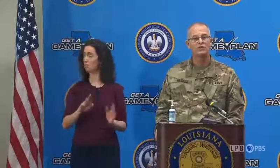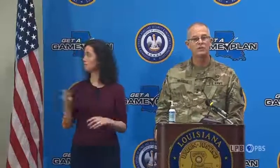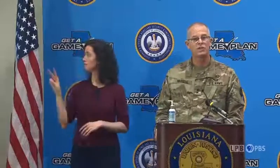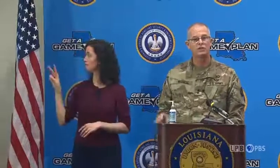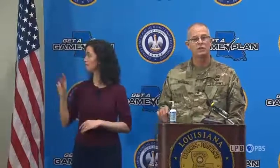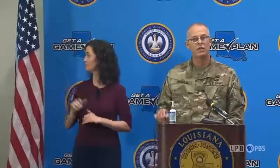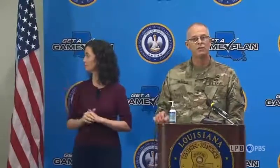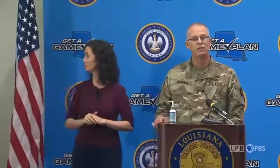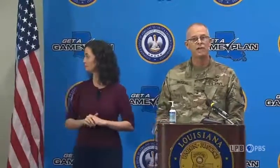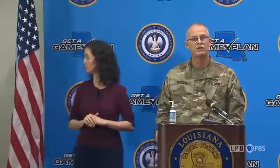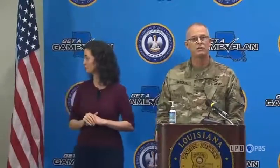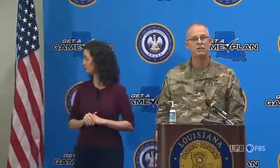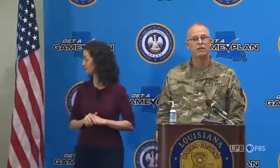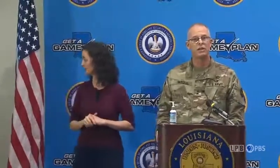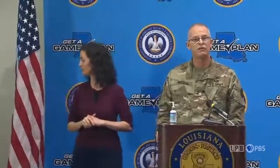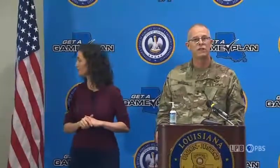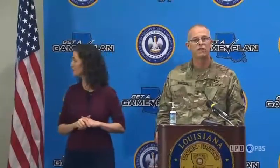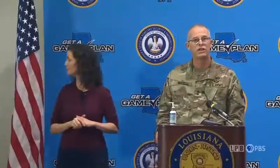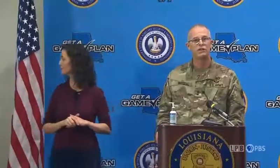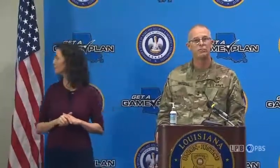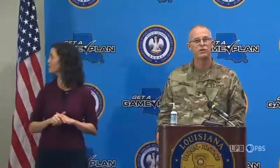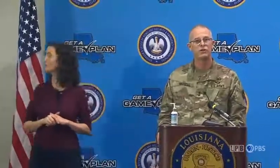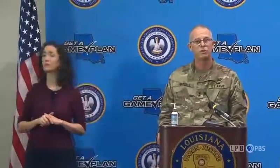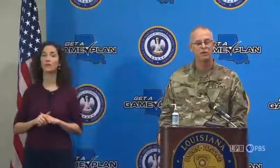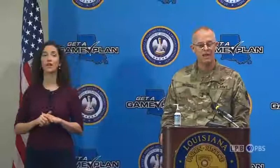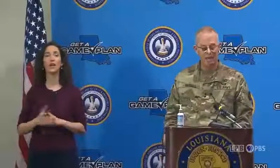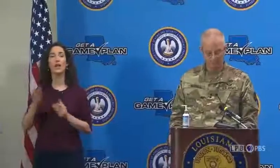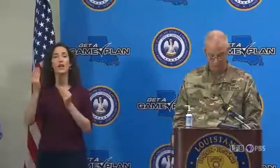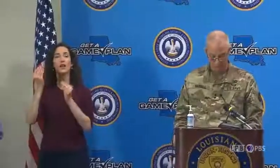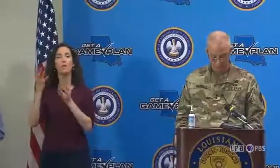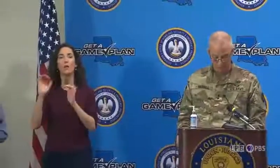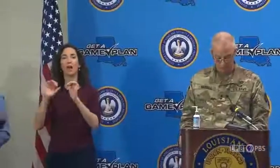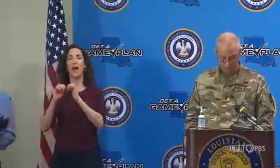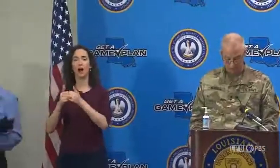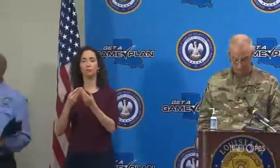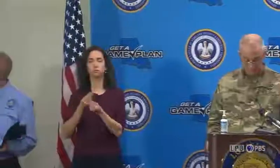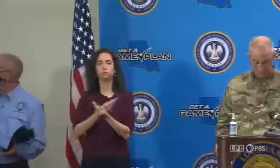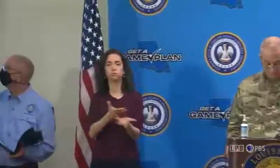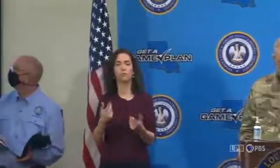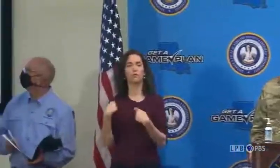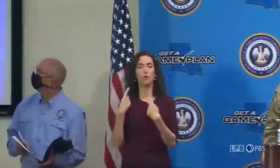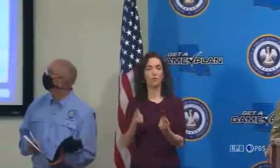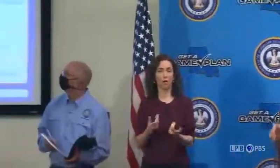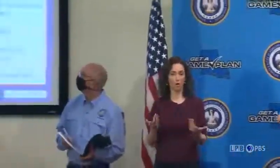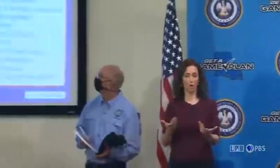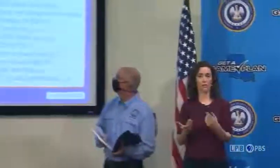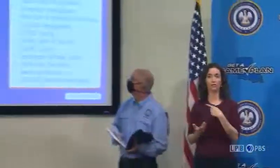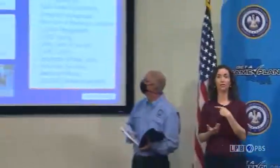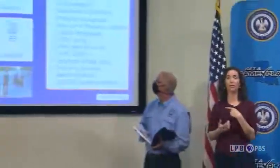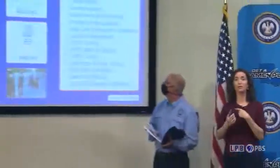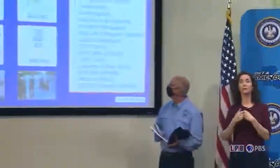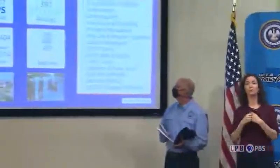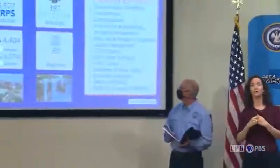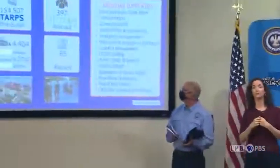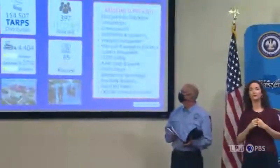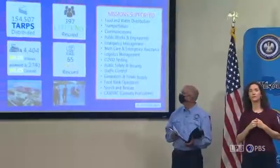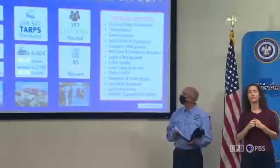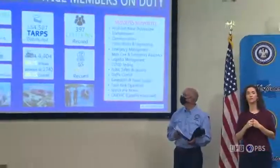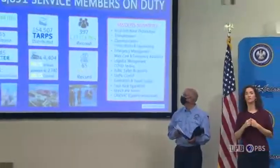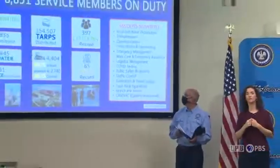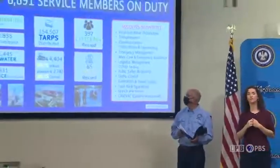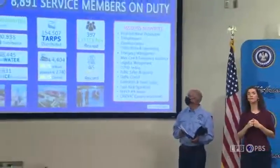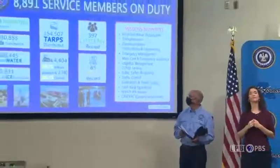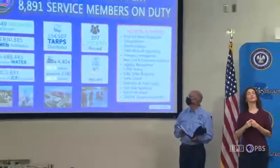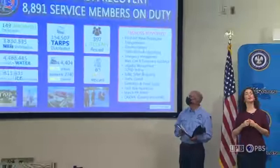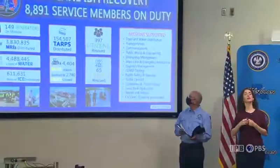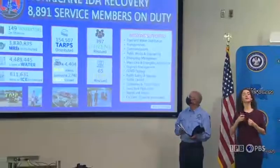the statistical information as far as distribution and what's happened up to this point. If you would like to keep track of this on a day-by-day